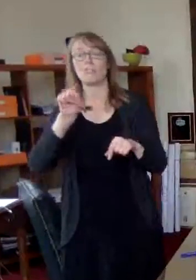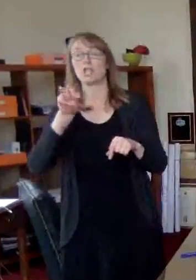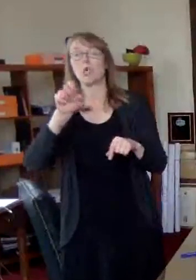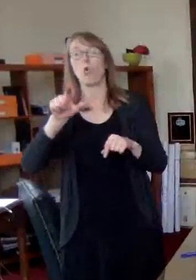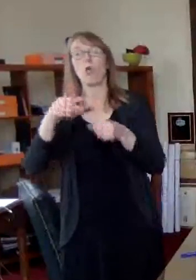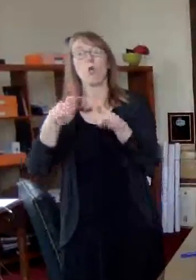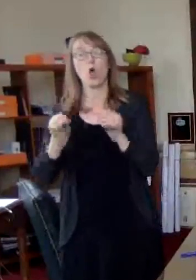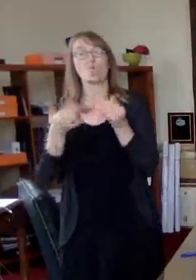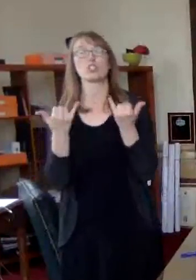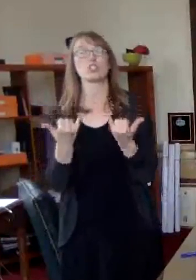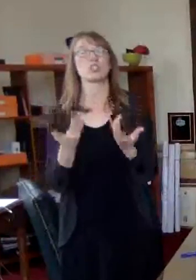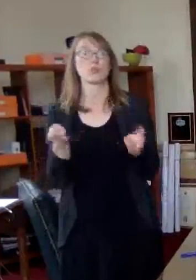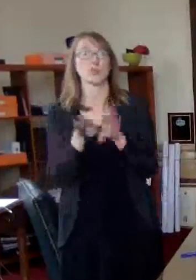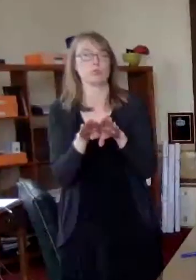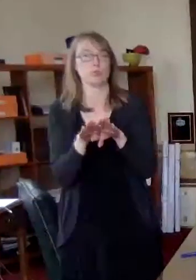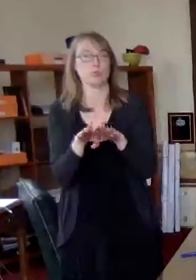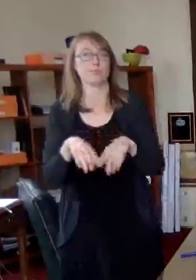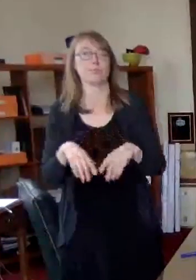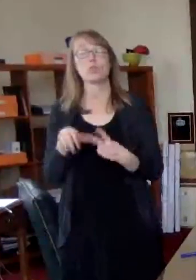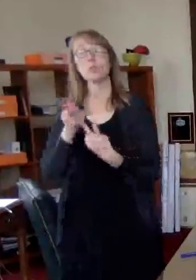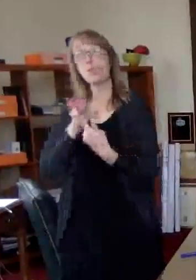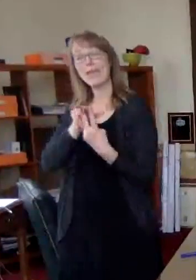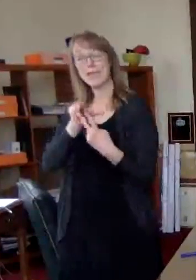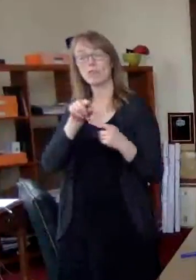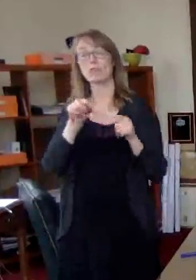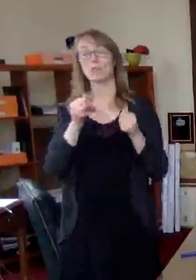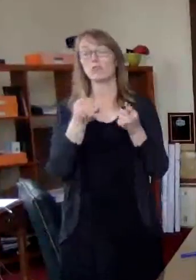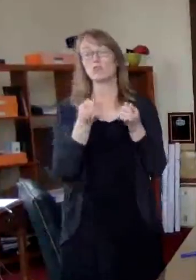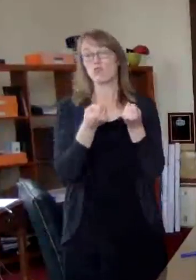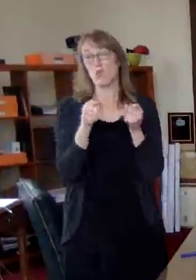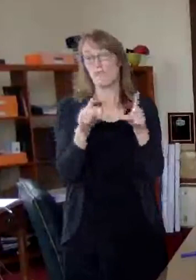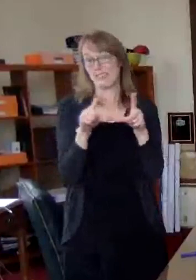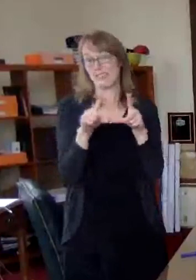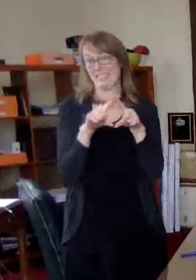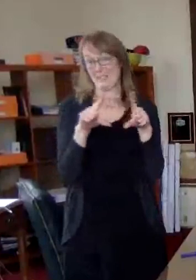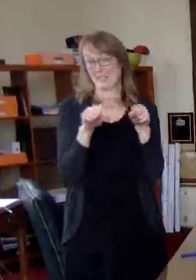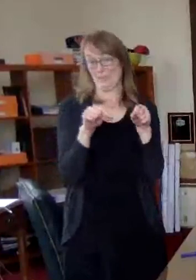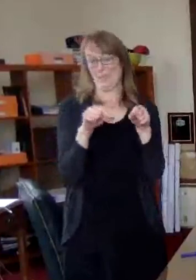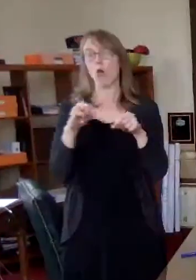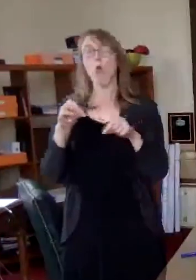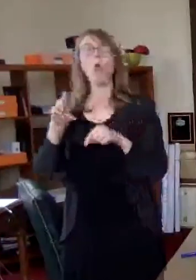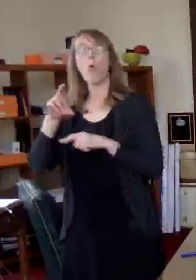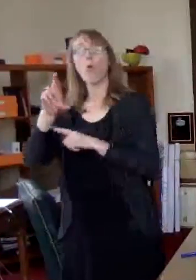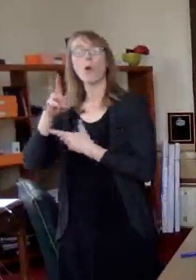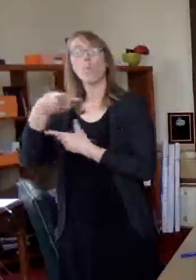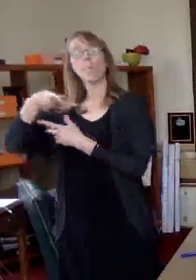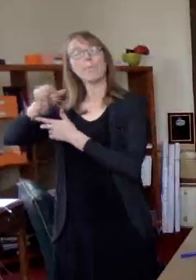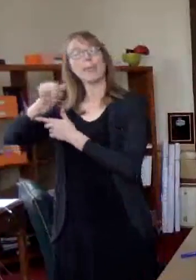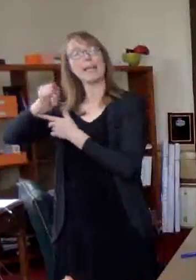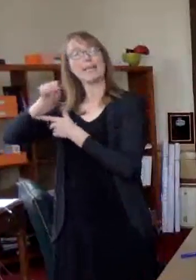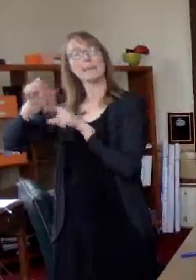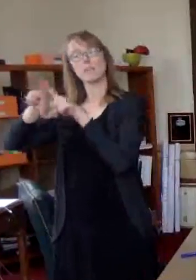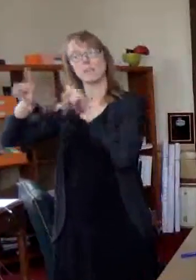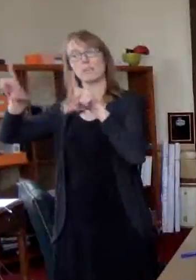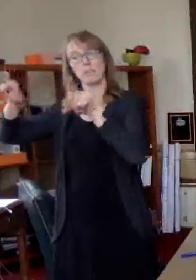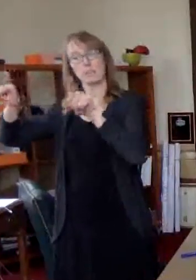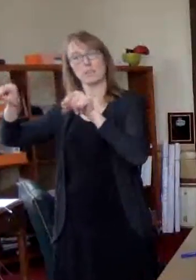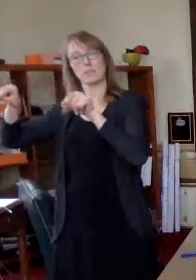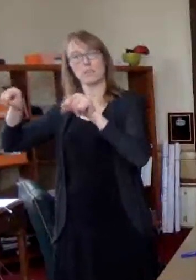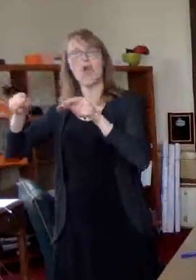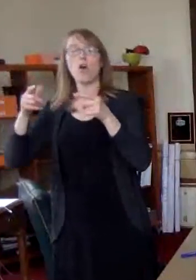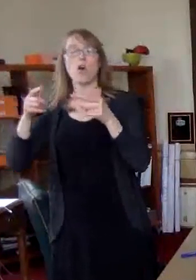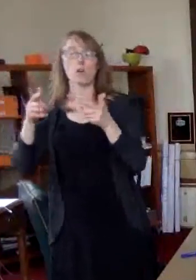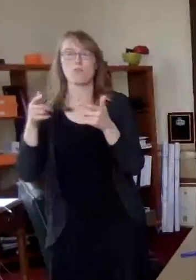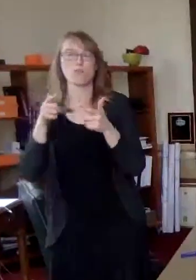a either your driver's license or your plates that need to be renewed in either March or April, you have an automatic 60-day extension.